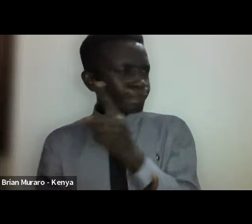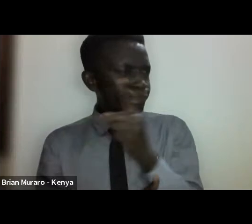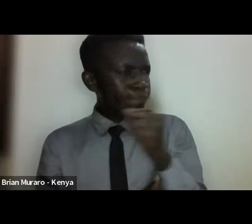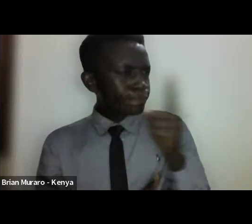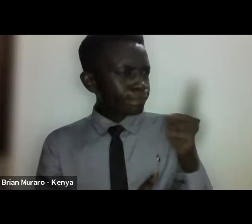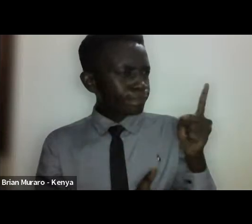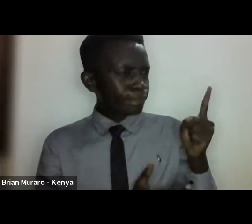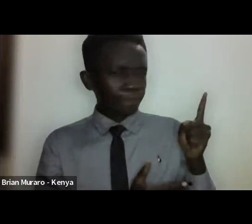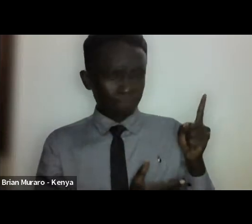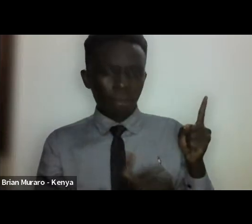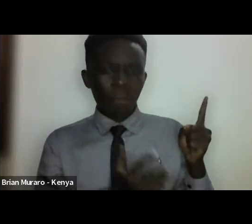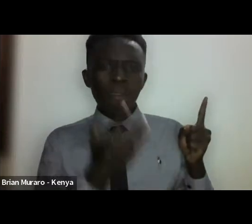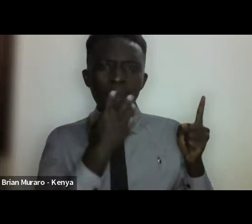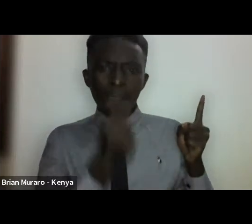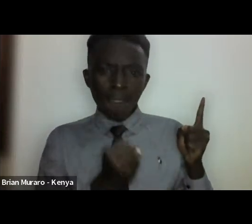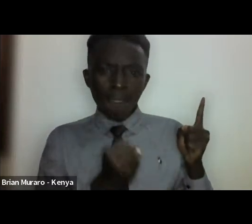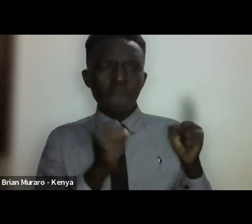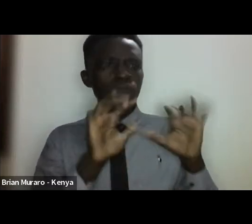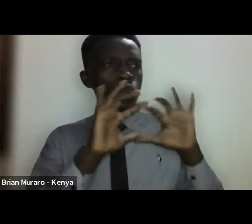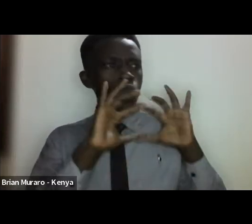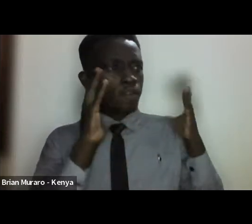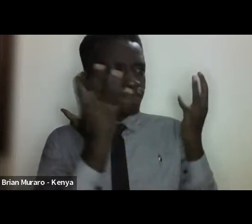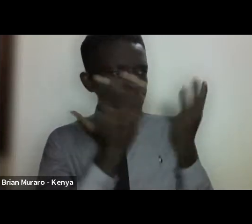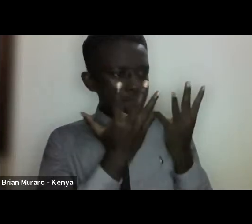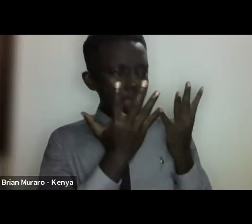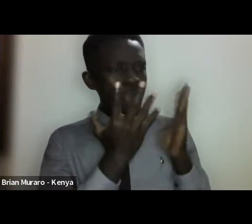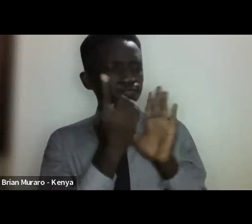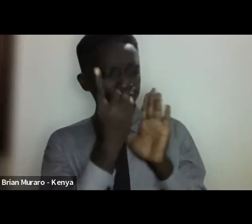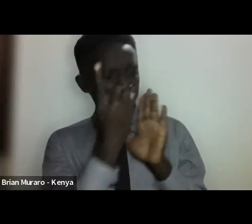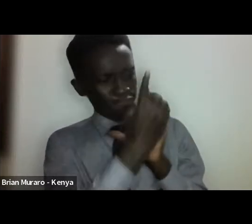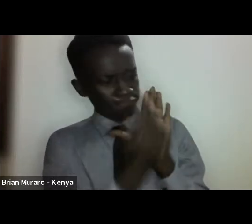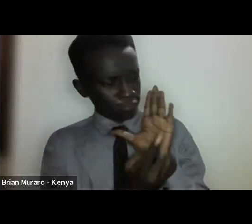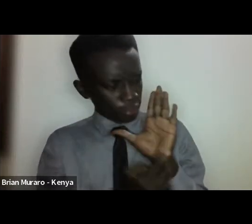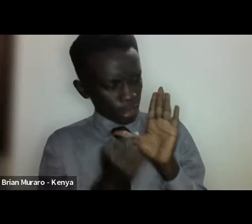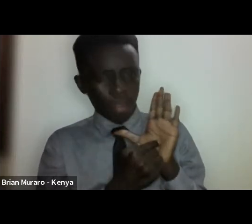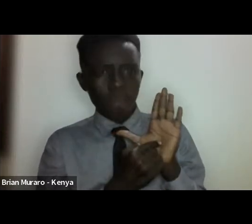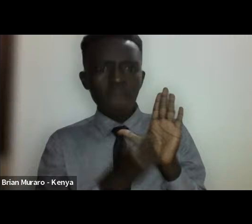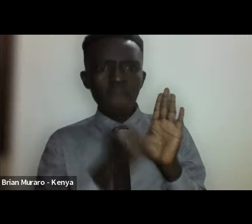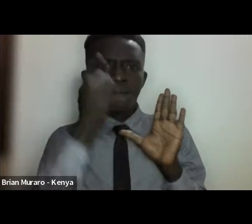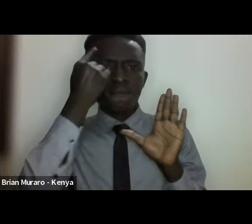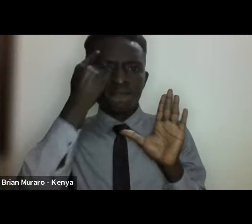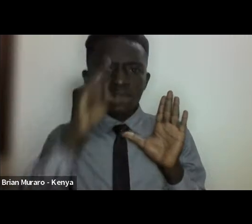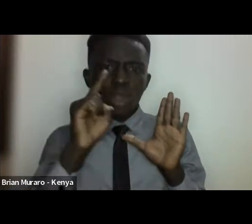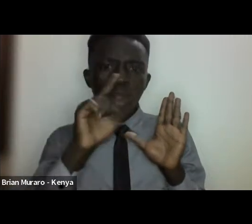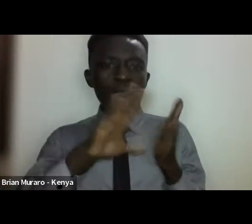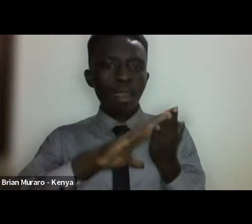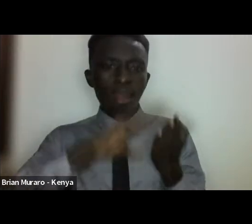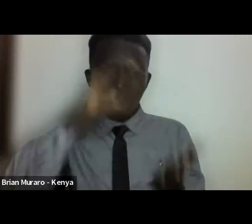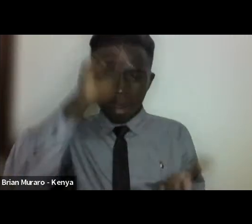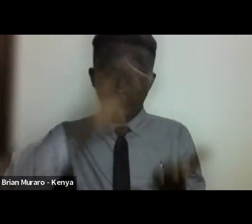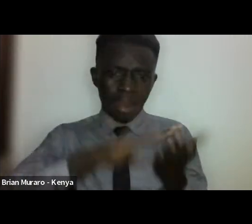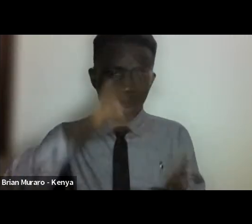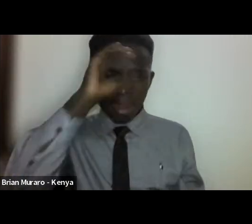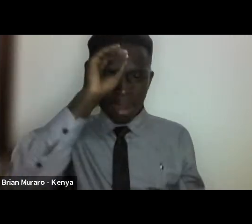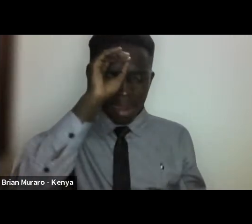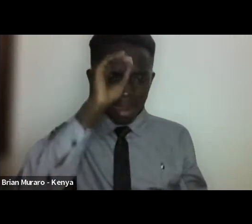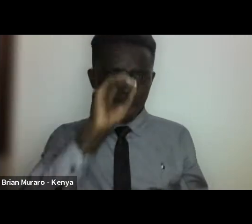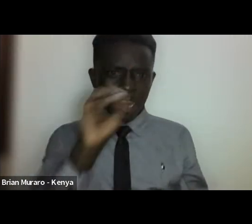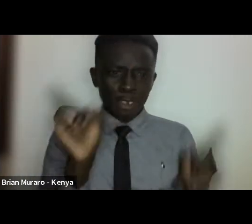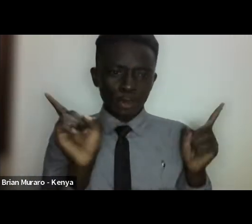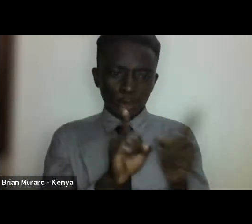universal design for learning, or what they say UDL? Because what UDL does is